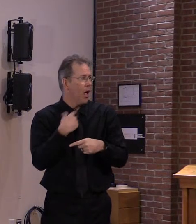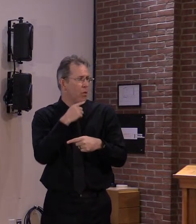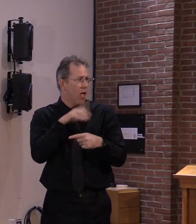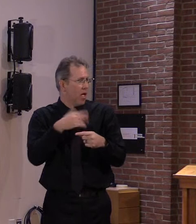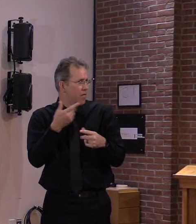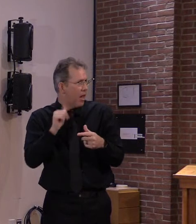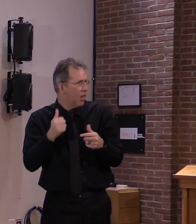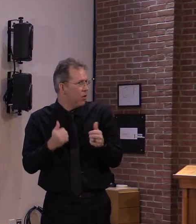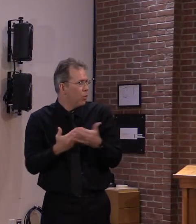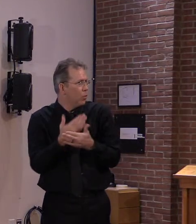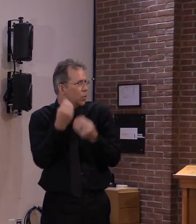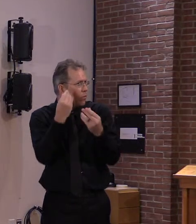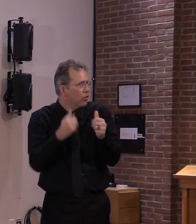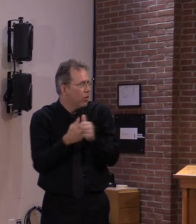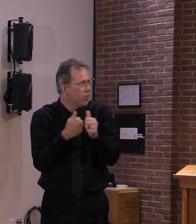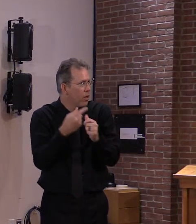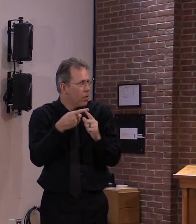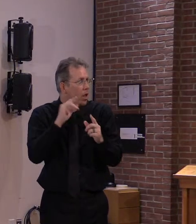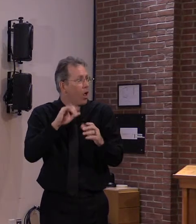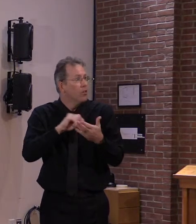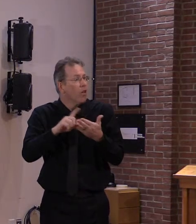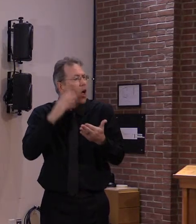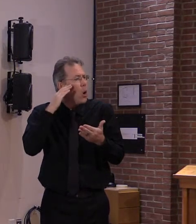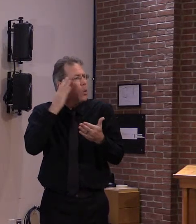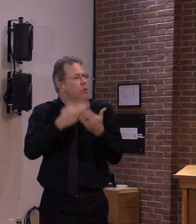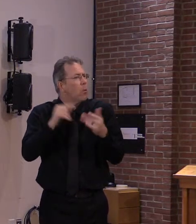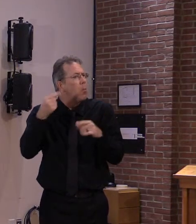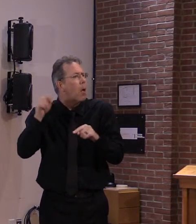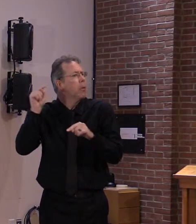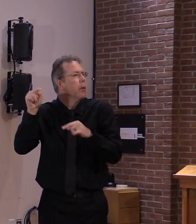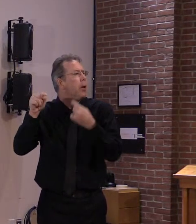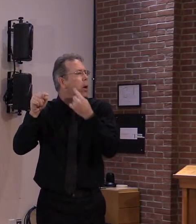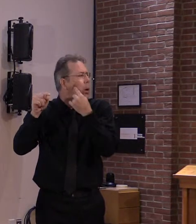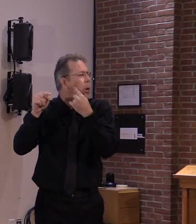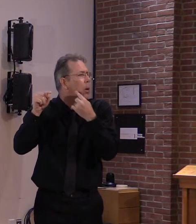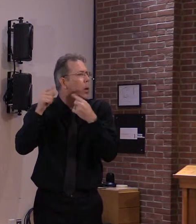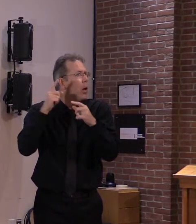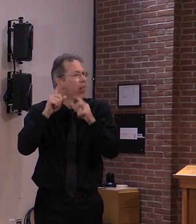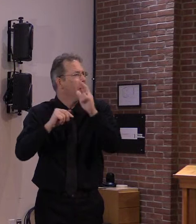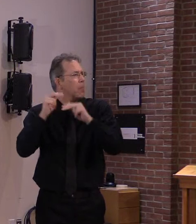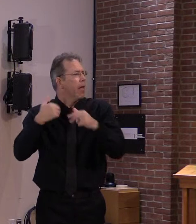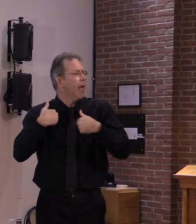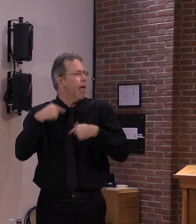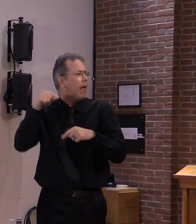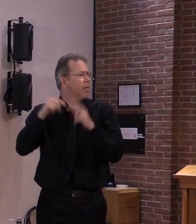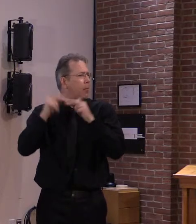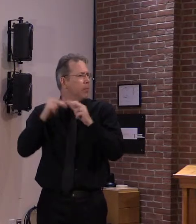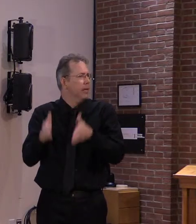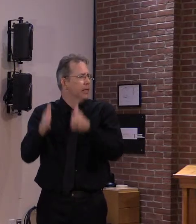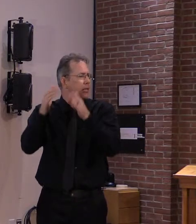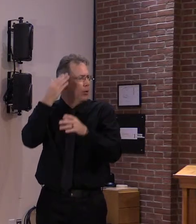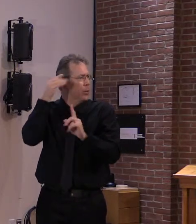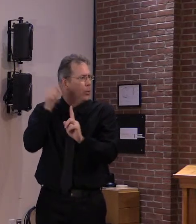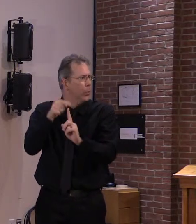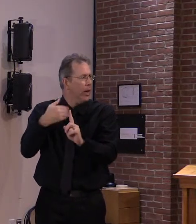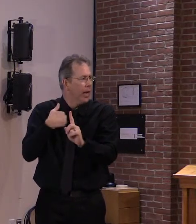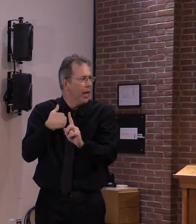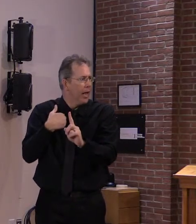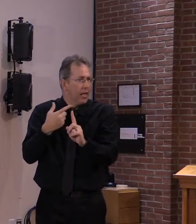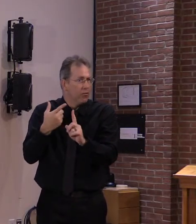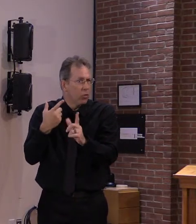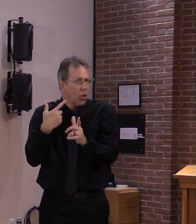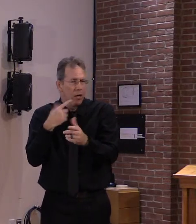on first assessing the impact. And that's why the conversation about testing is so important. On the